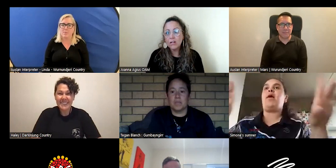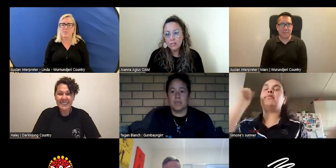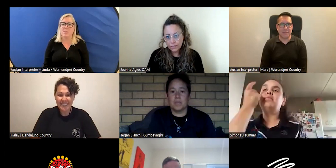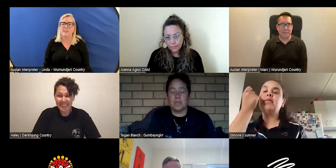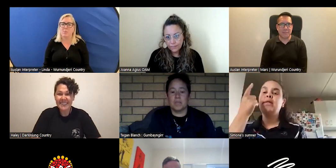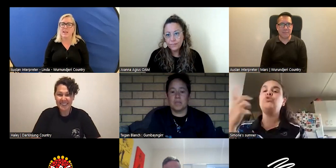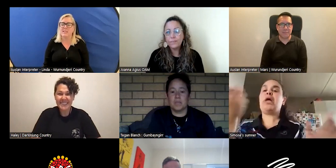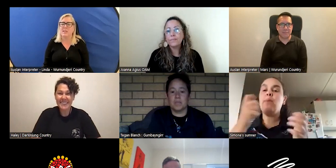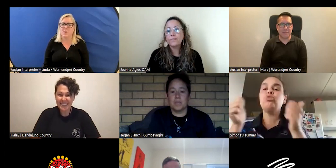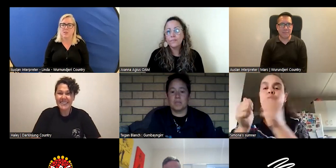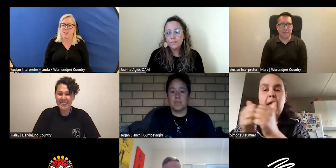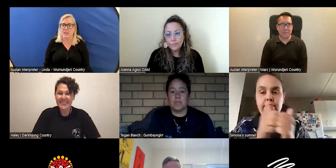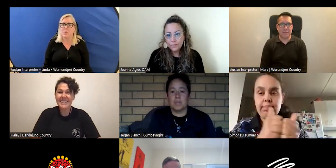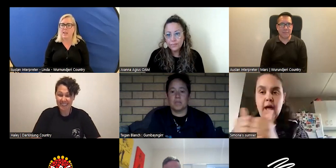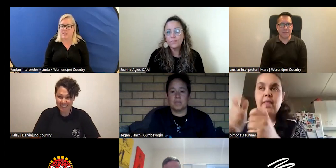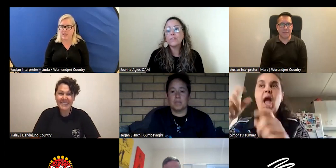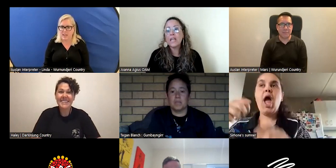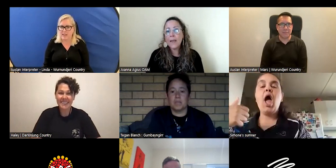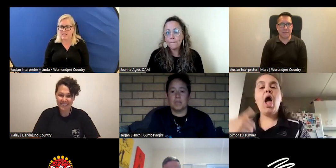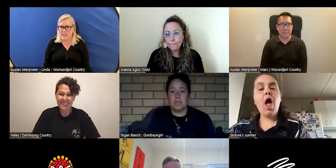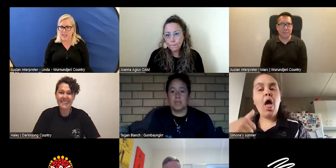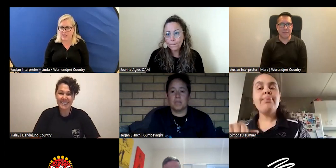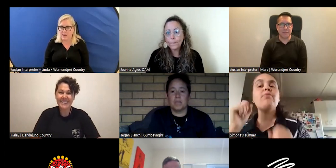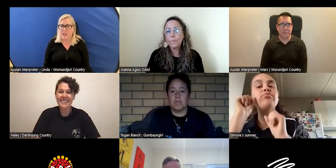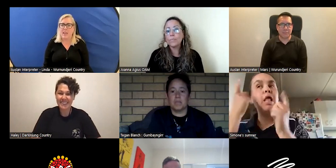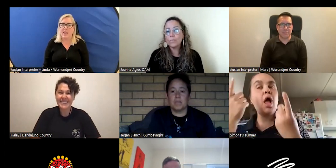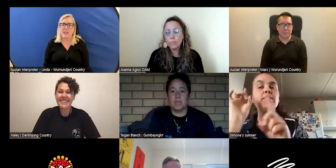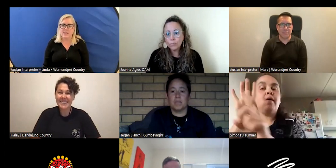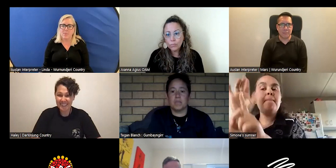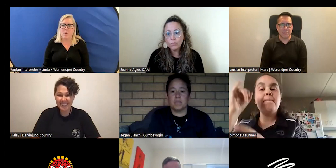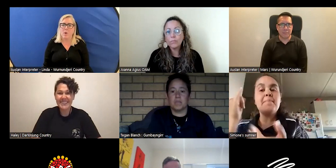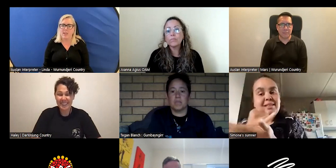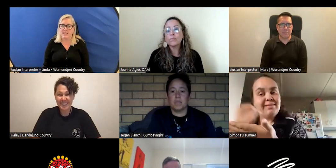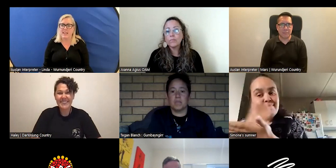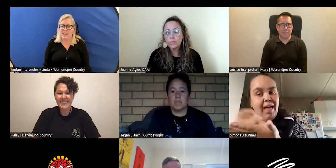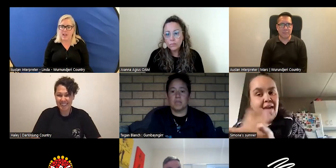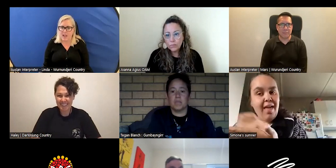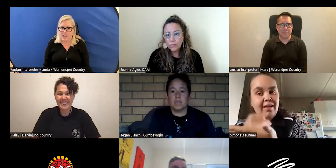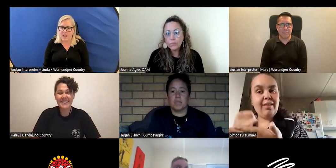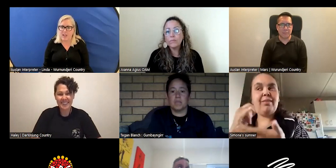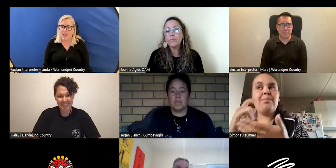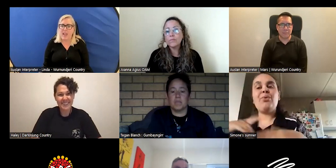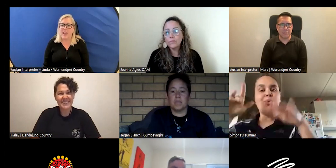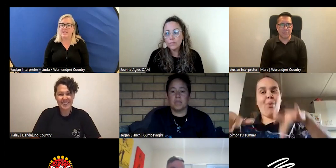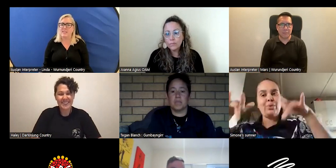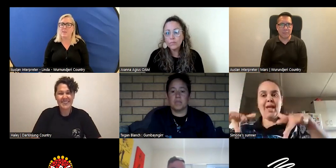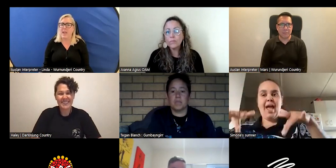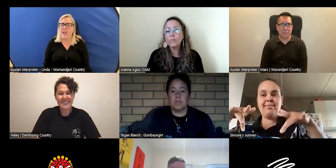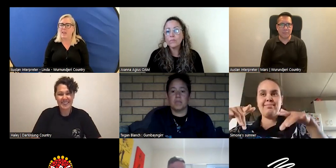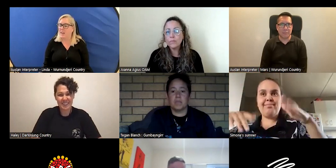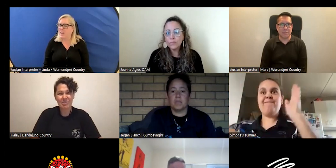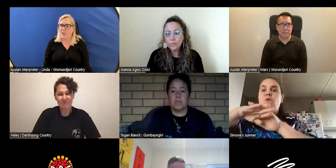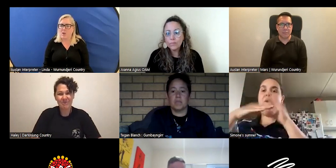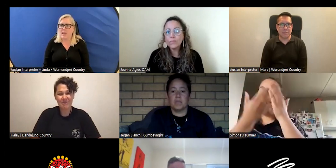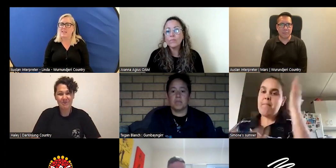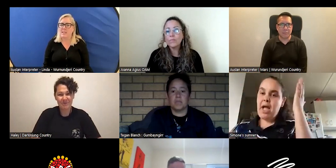are able to explain to community in a way that they can understand that it's about working together and it's